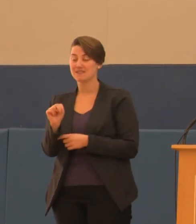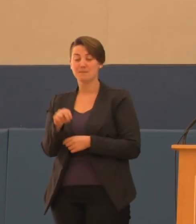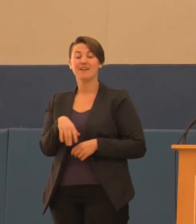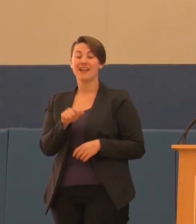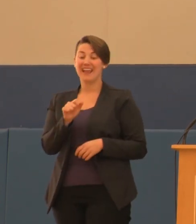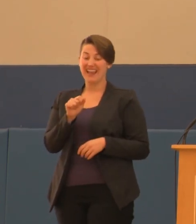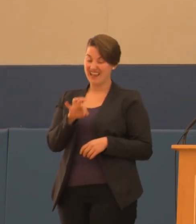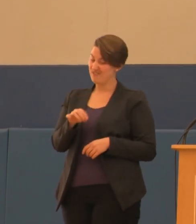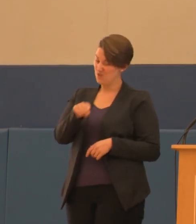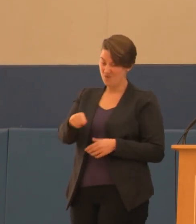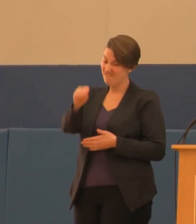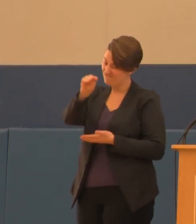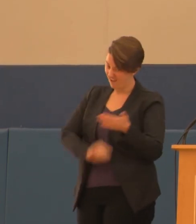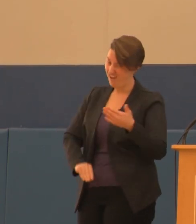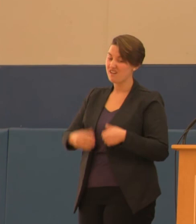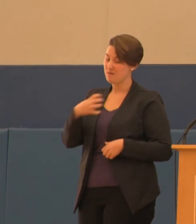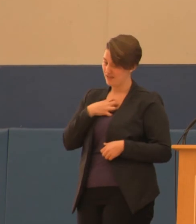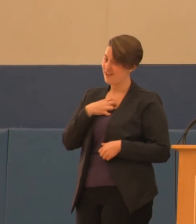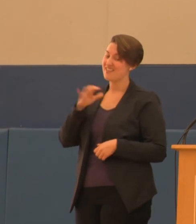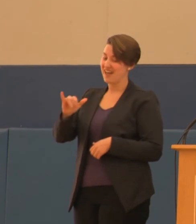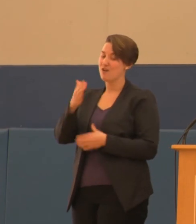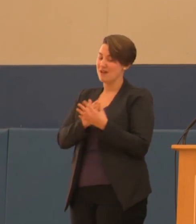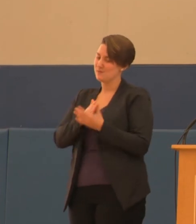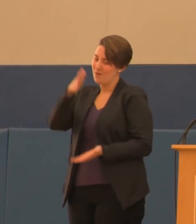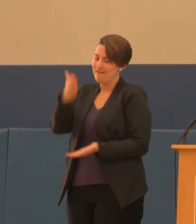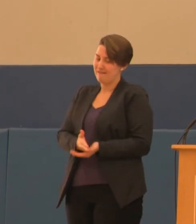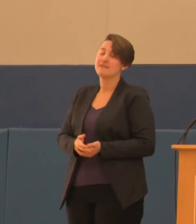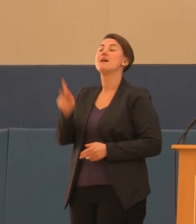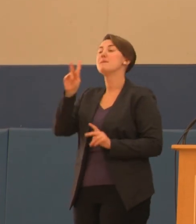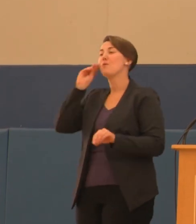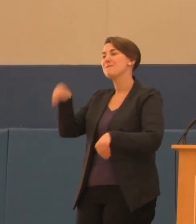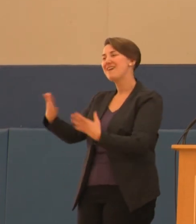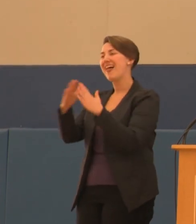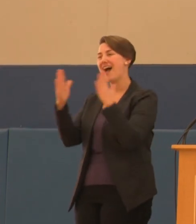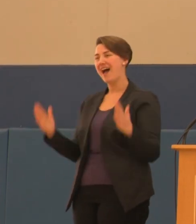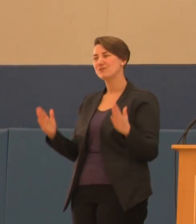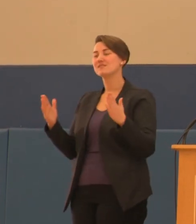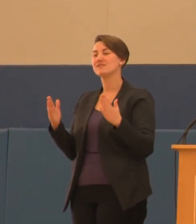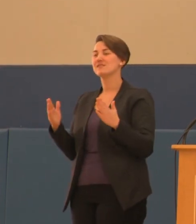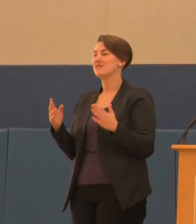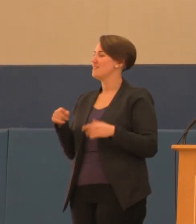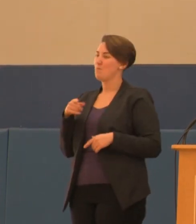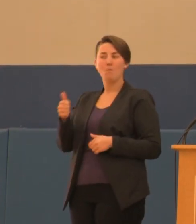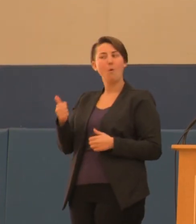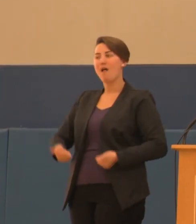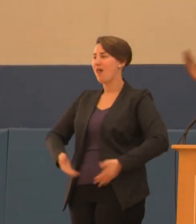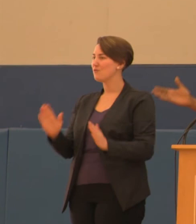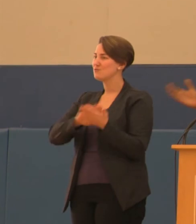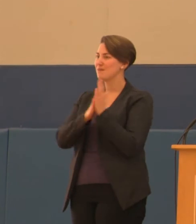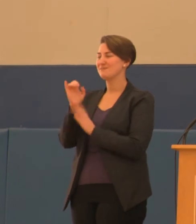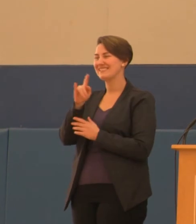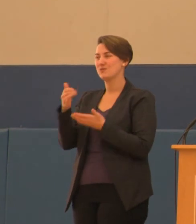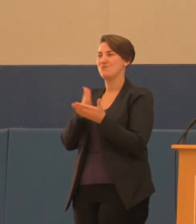they file their formal complaint. Employers, housing providers, are not going to allow you to be victims of sexual harassment while